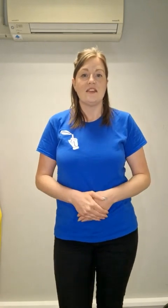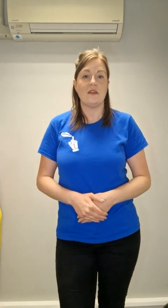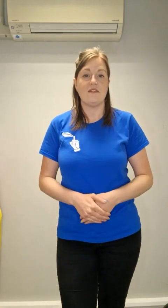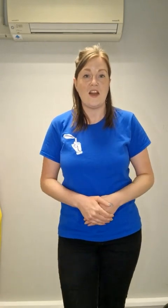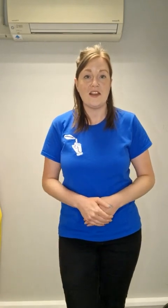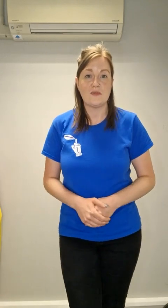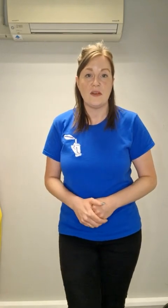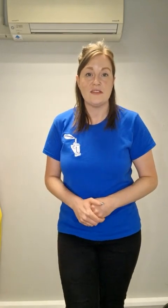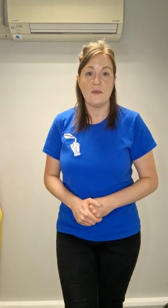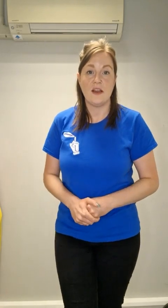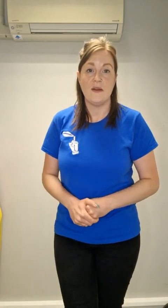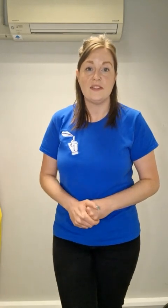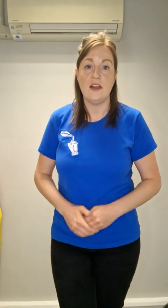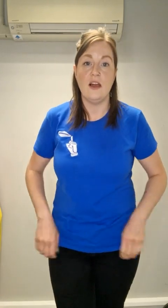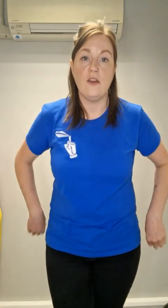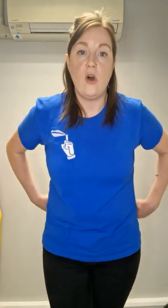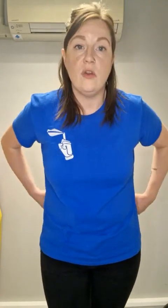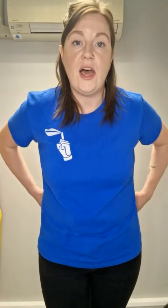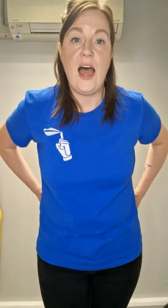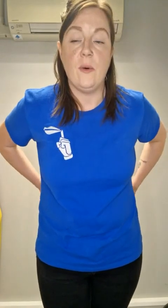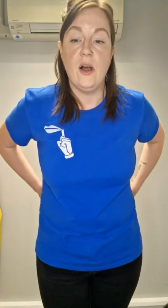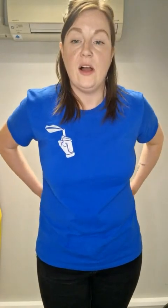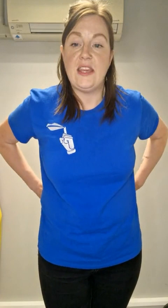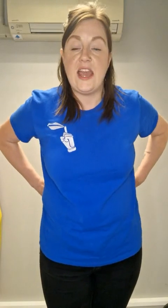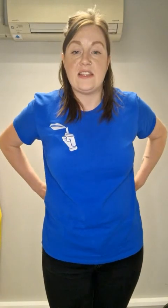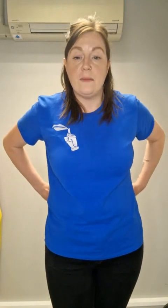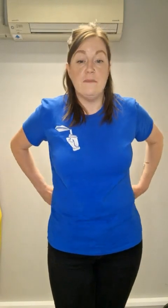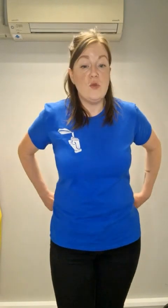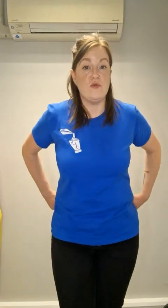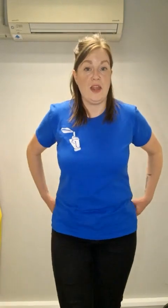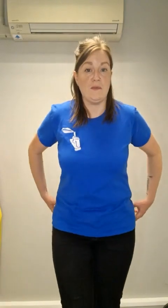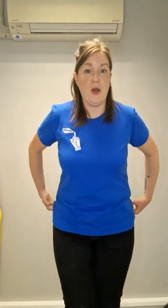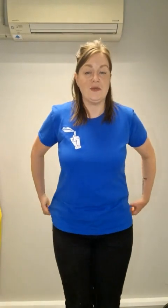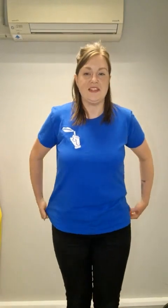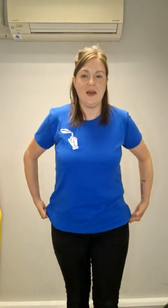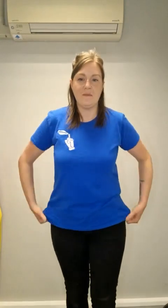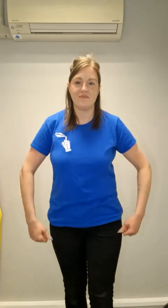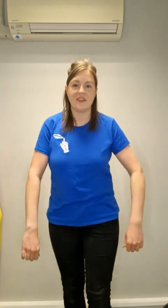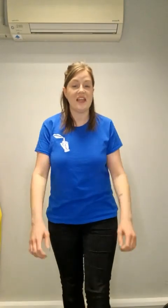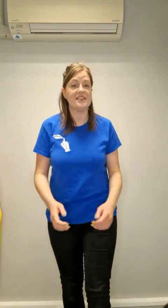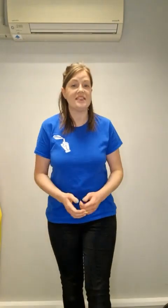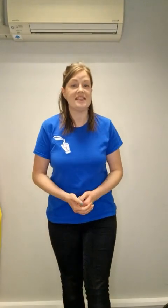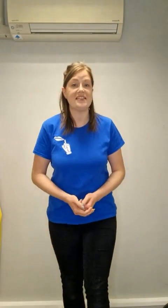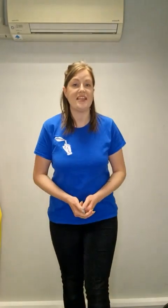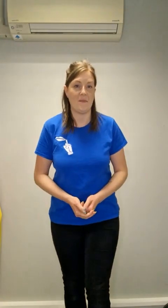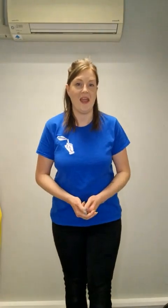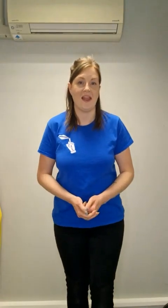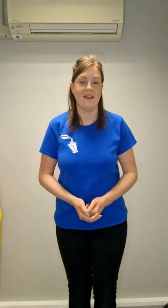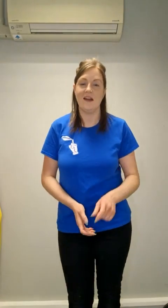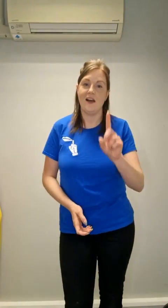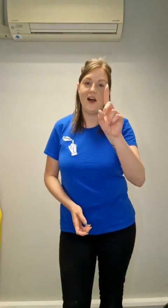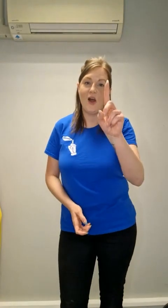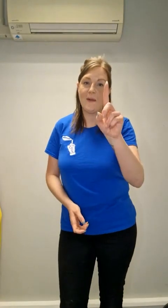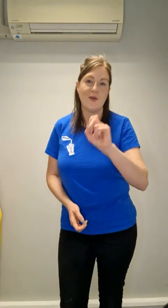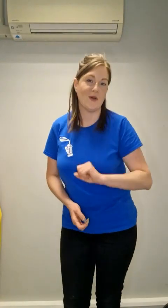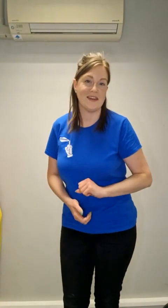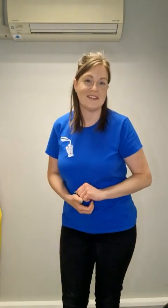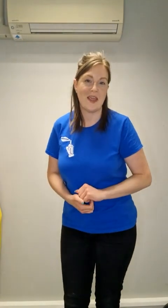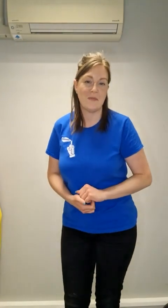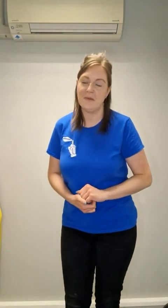the first ones that we are going to learn on our Get Moving poster is skipping. I'm not going to skip, not